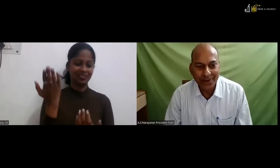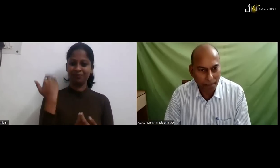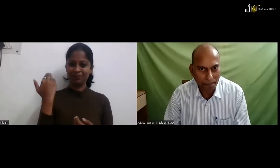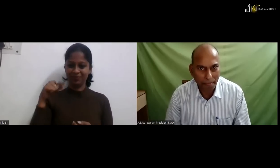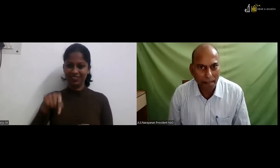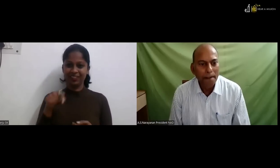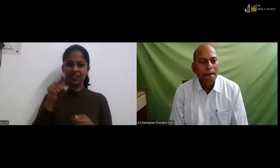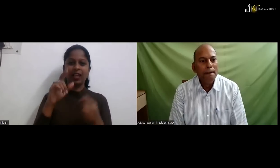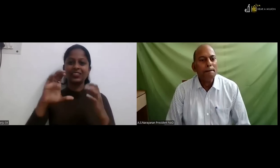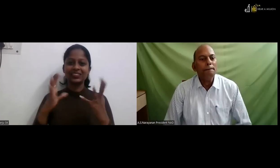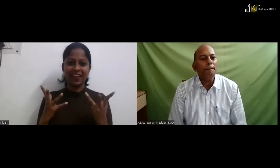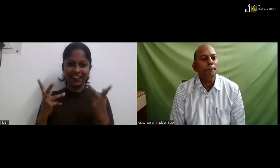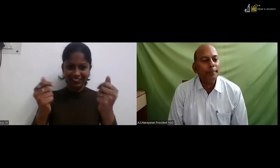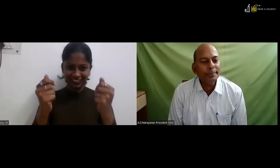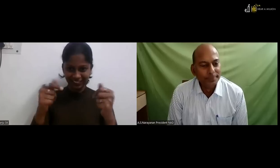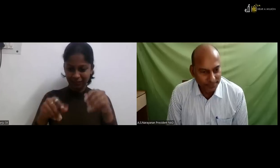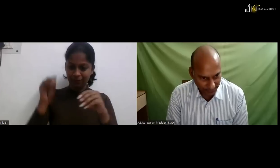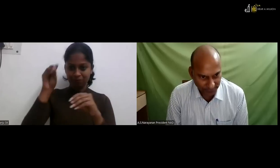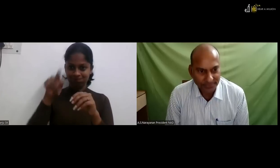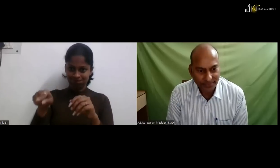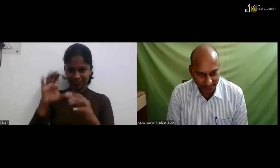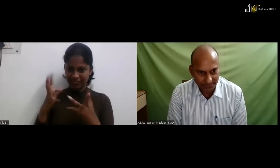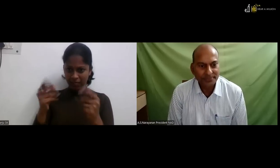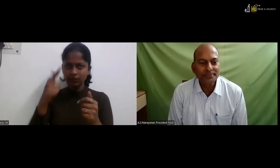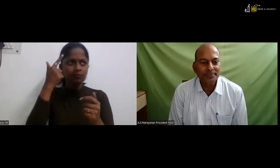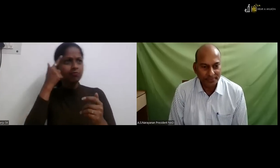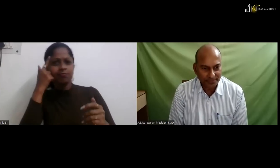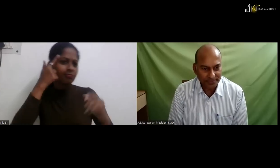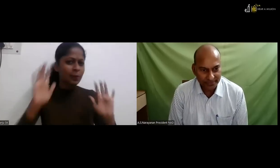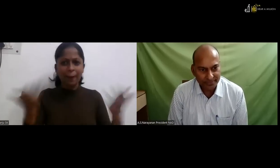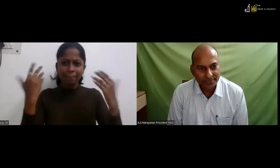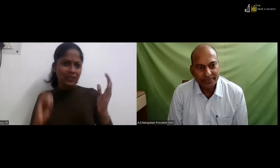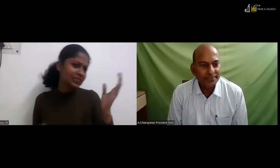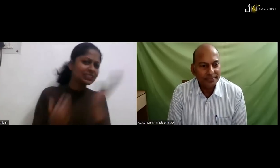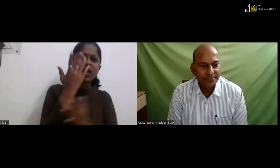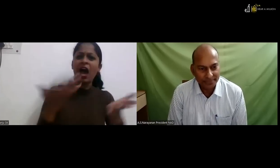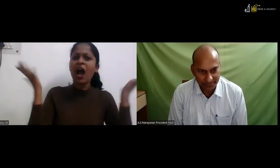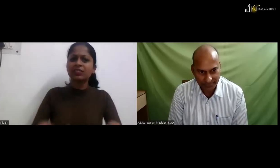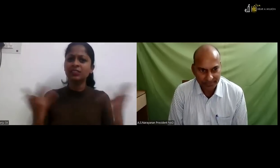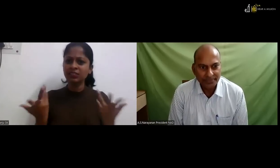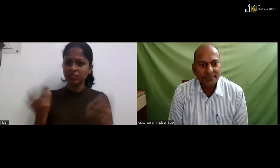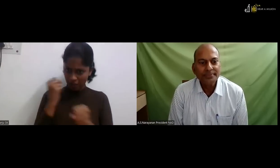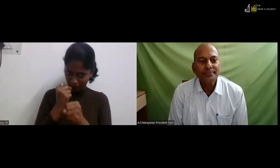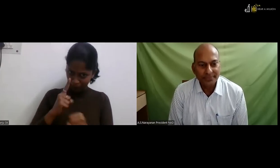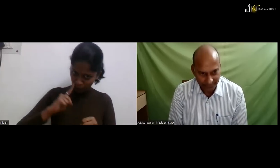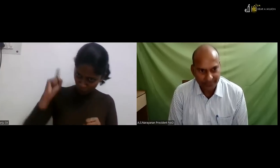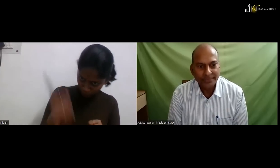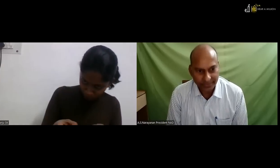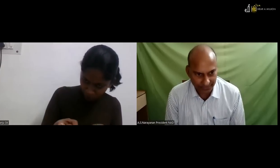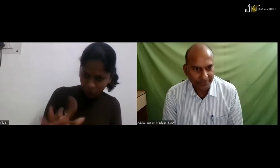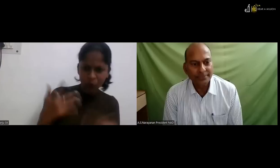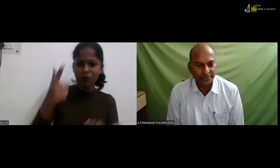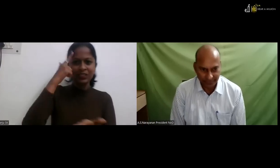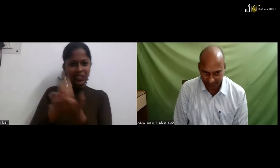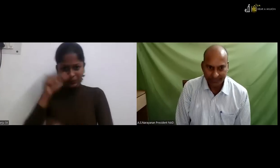set. Okay, so for the census, I have a question that how did you just